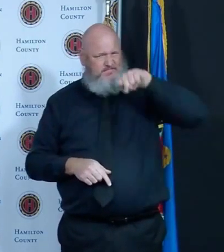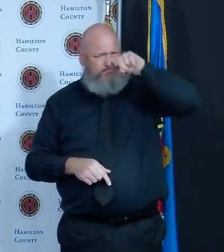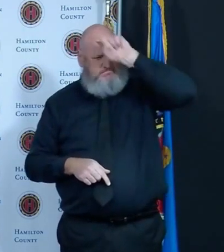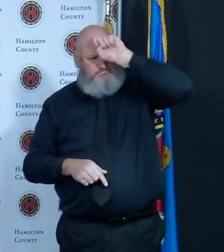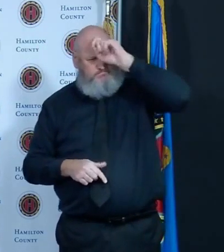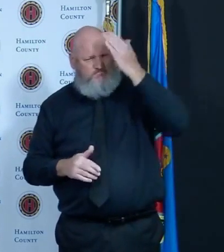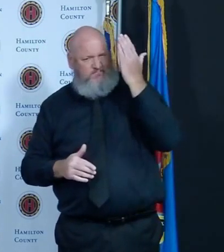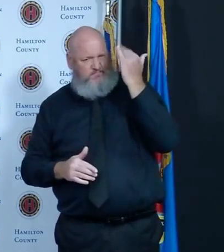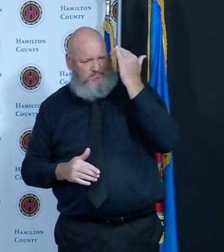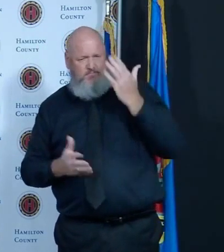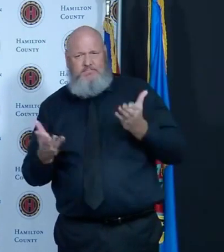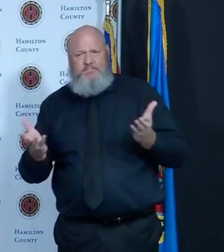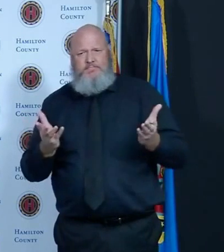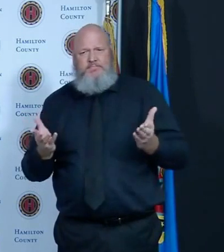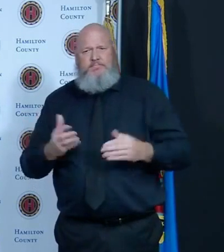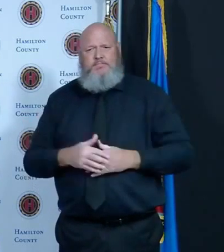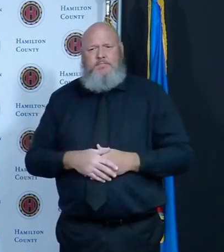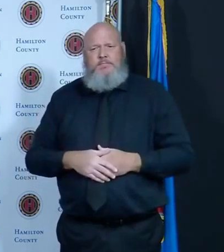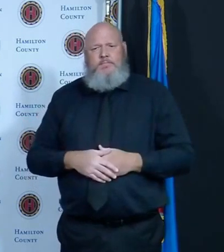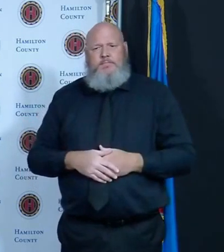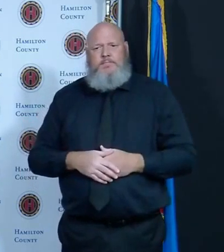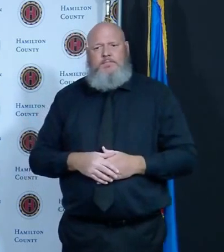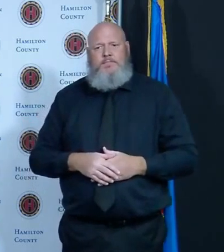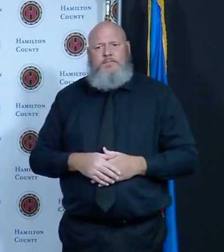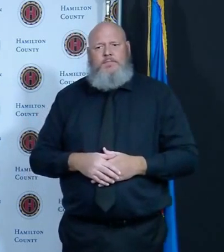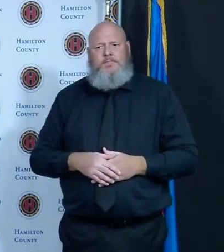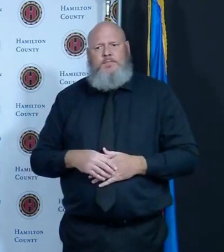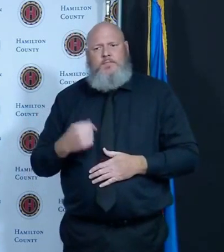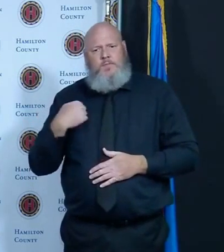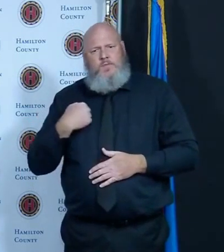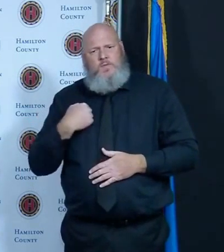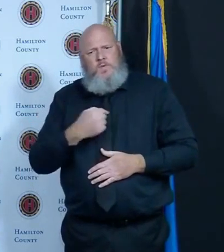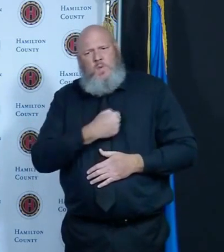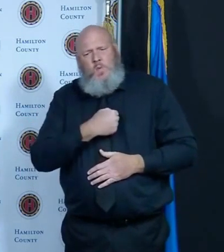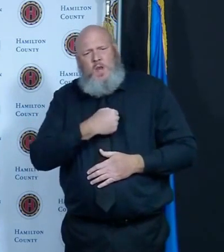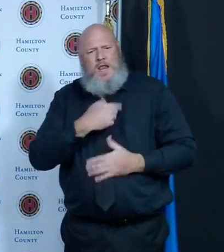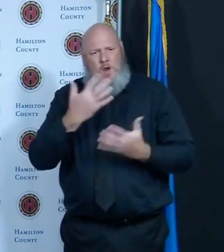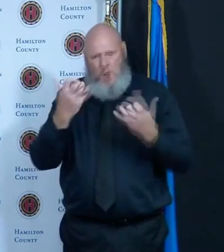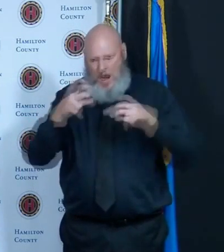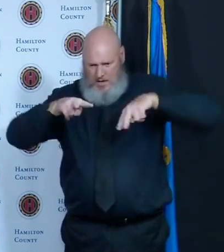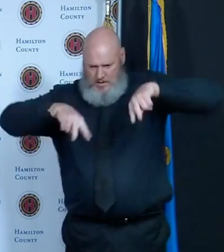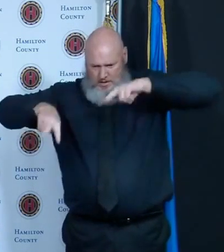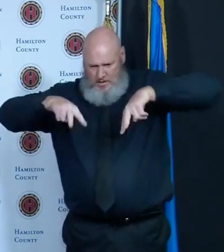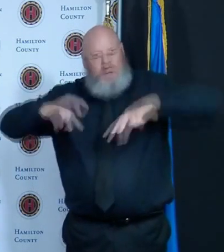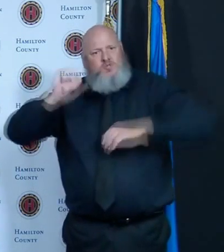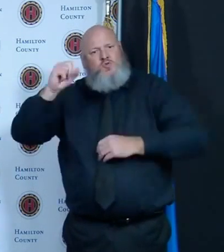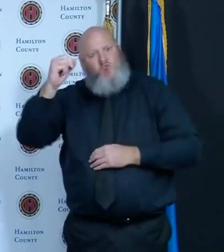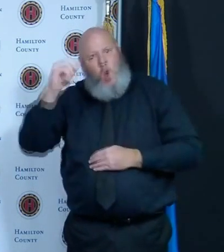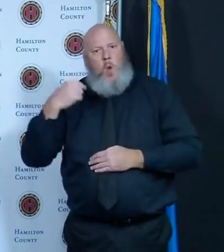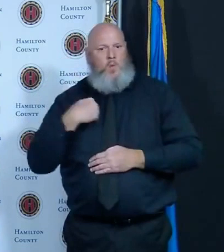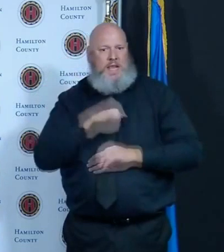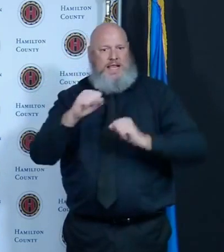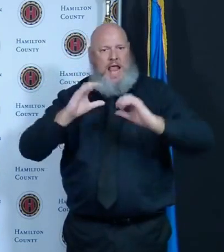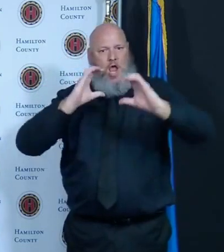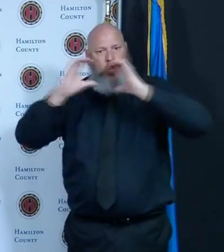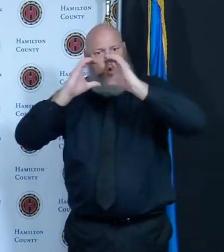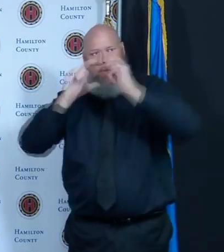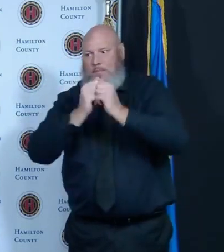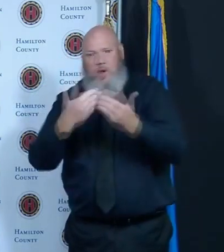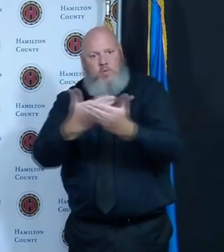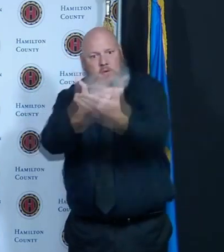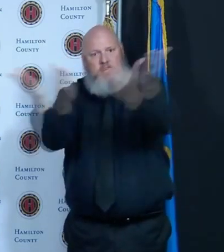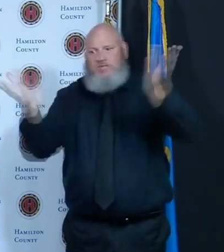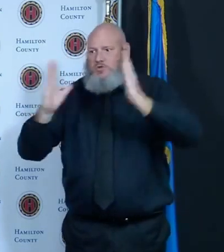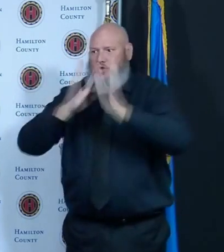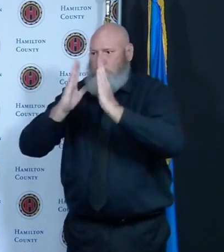different media outlets, and we need to respond to that. And so we have started to go on different radio stations. The